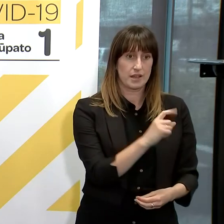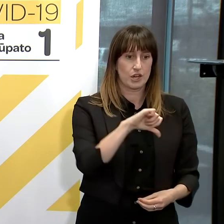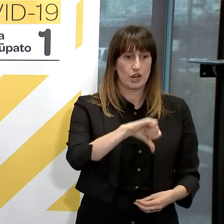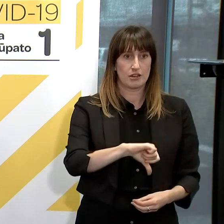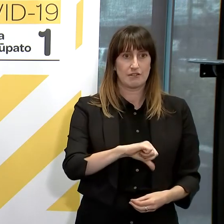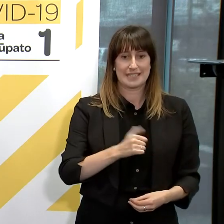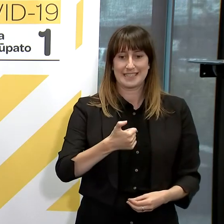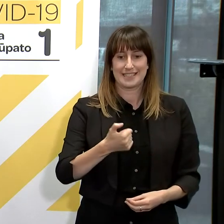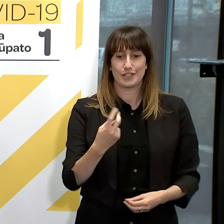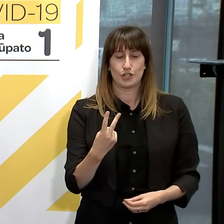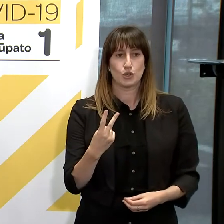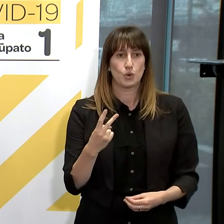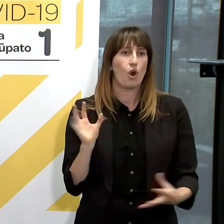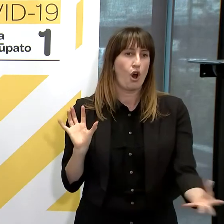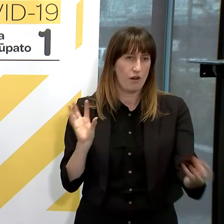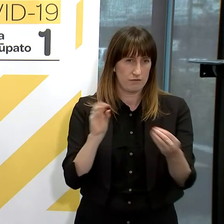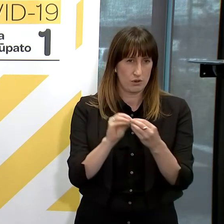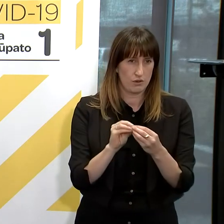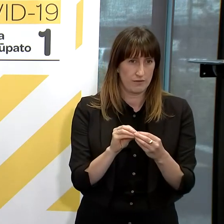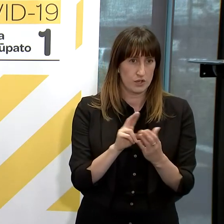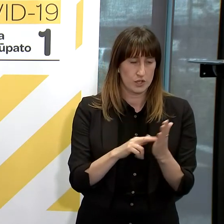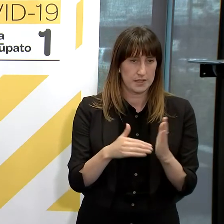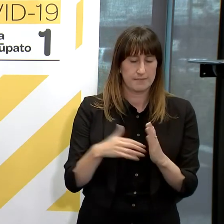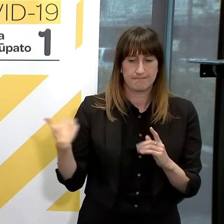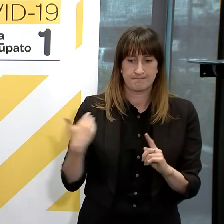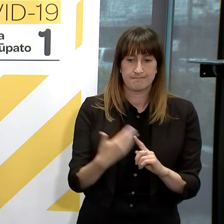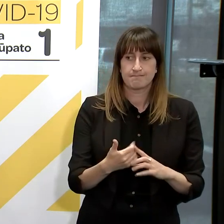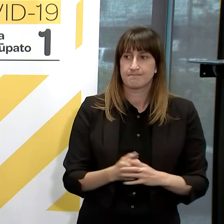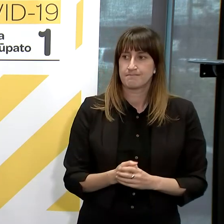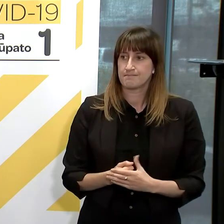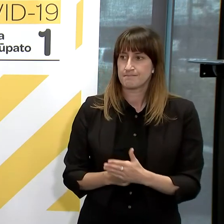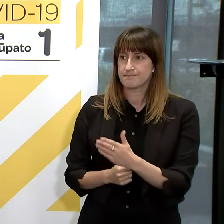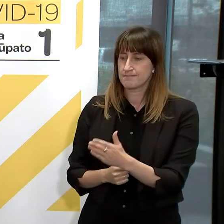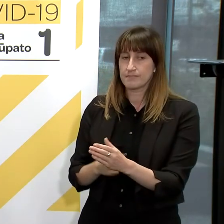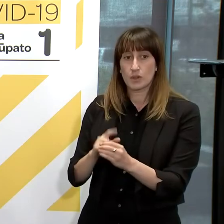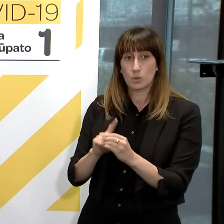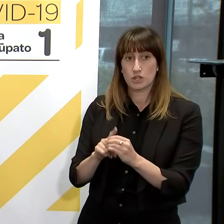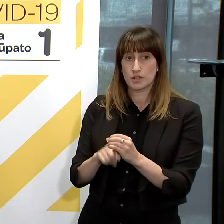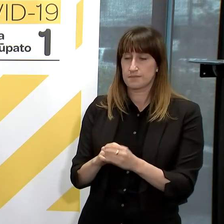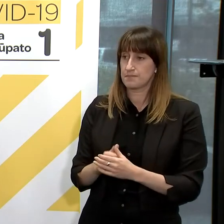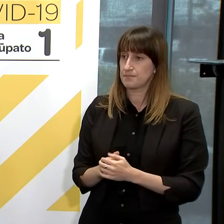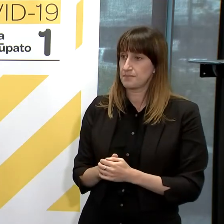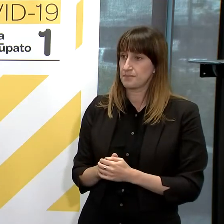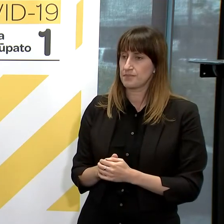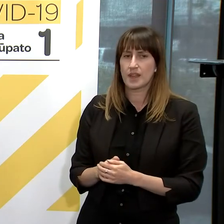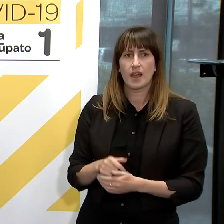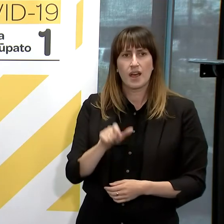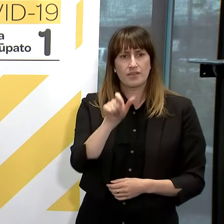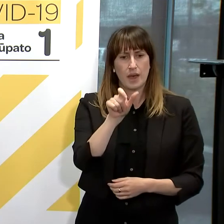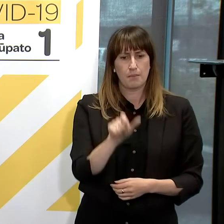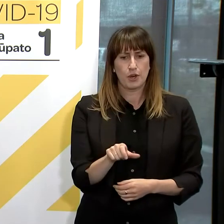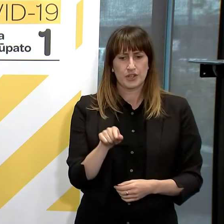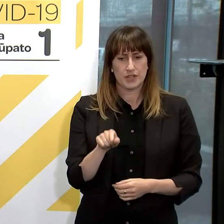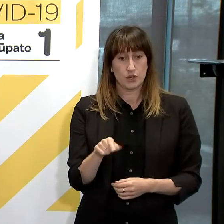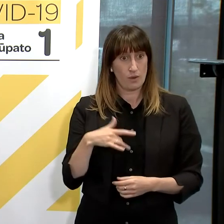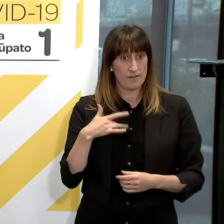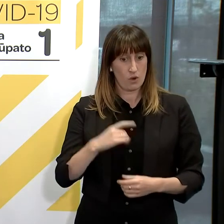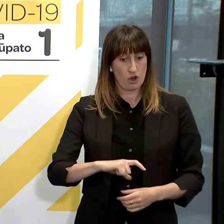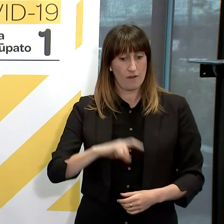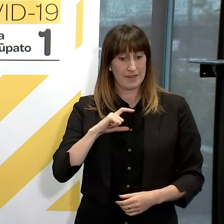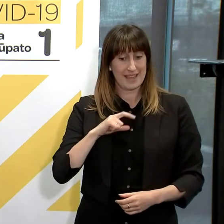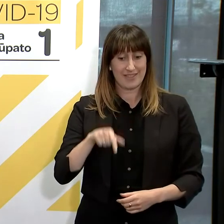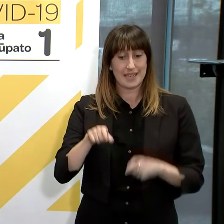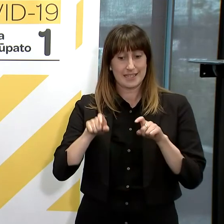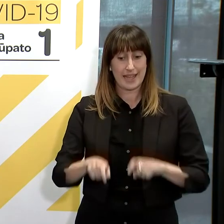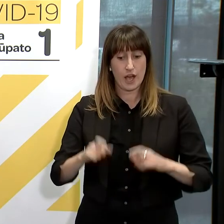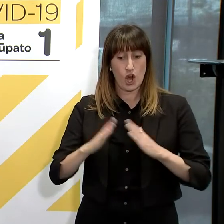1,962. I'm happy to take questions. How confident are you that this person went home and self-isolated and didn't go out anywhere else? We're